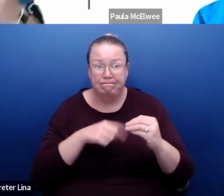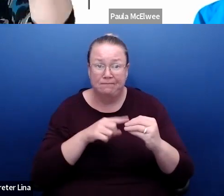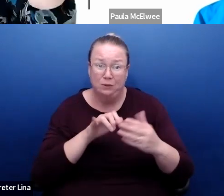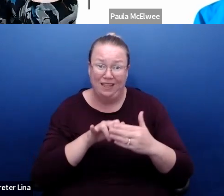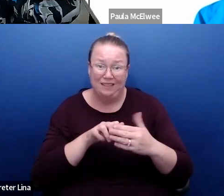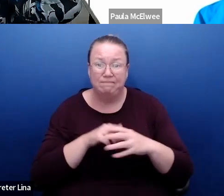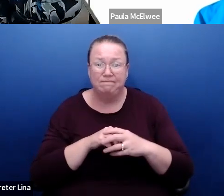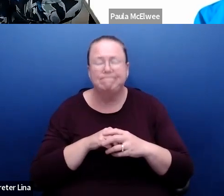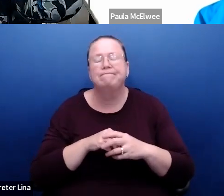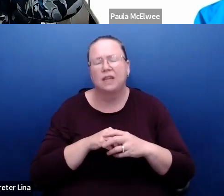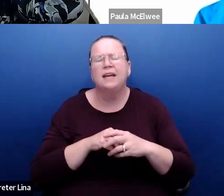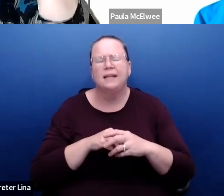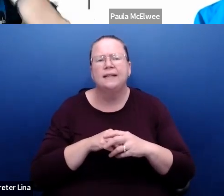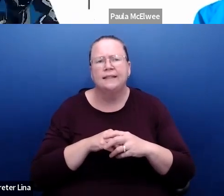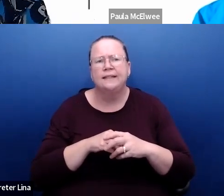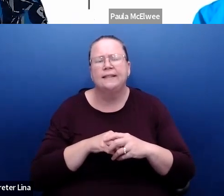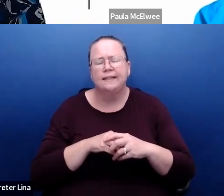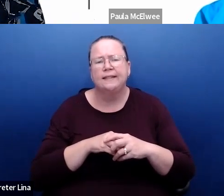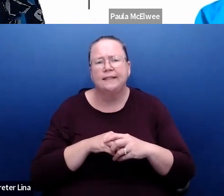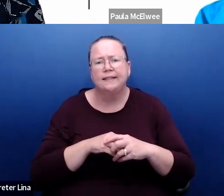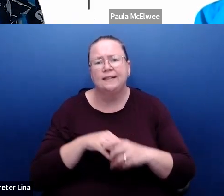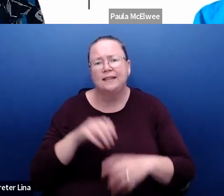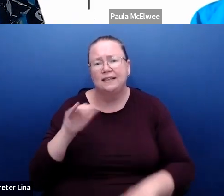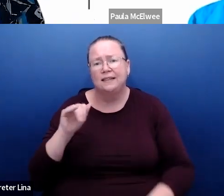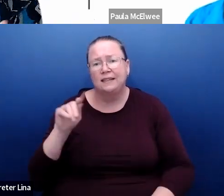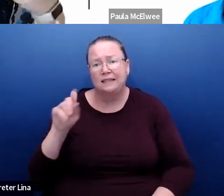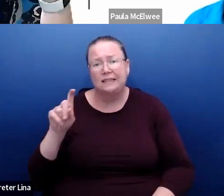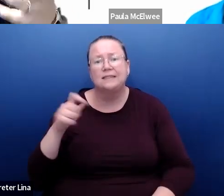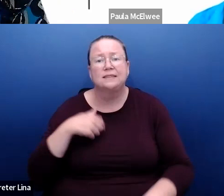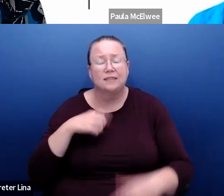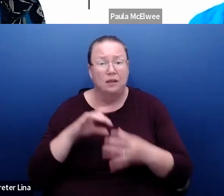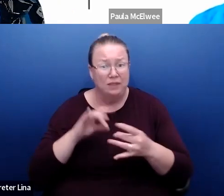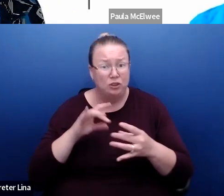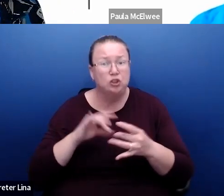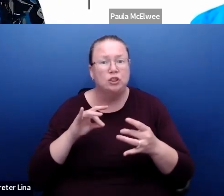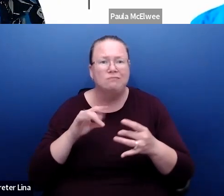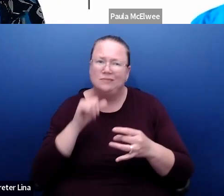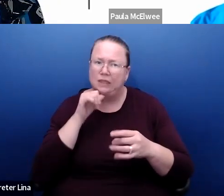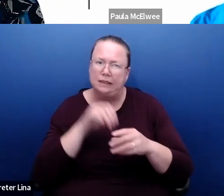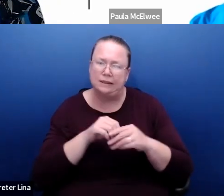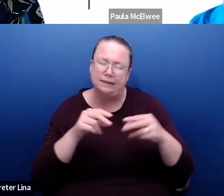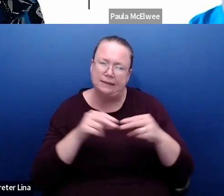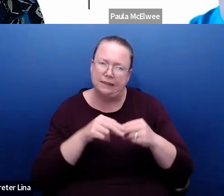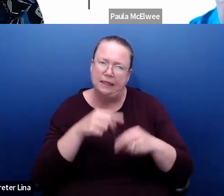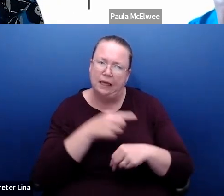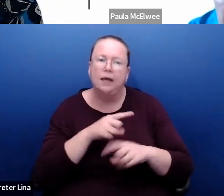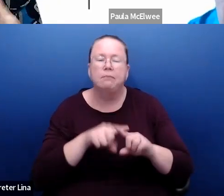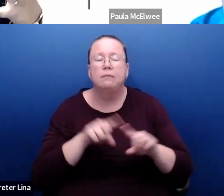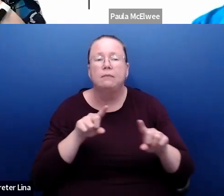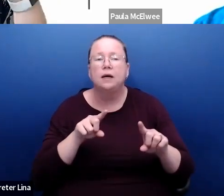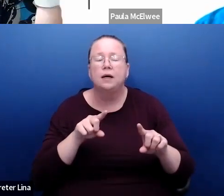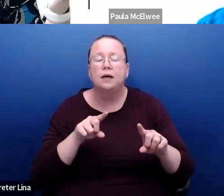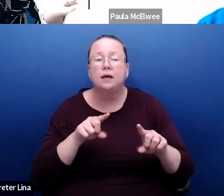second. Yeah, so this is Alex here. I can mention, and we didn't put it in the slide deck,